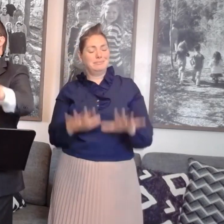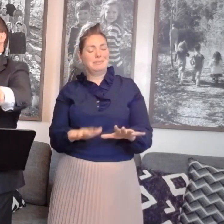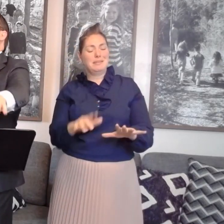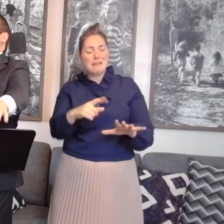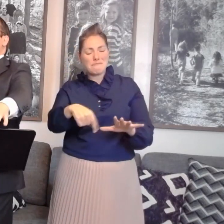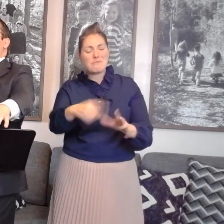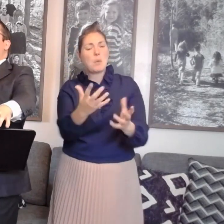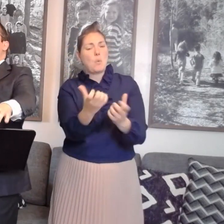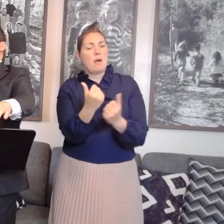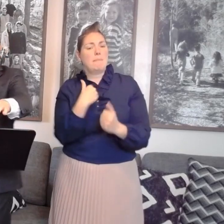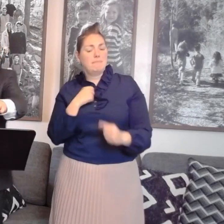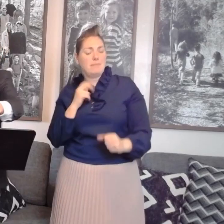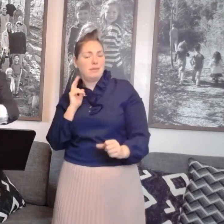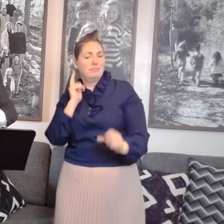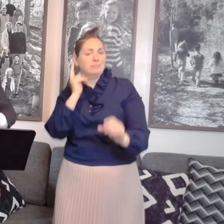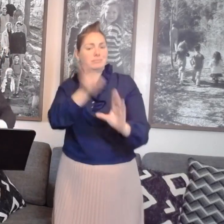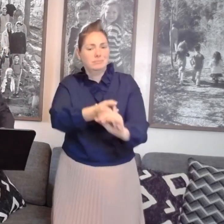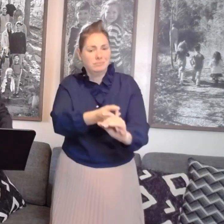me here.